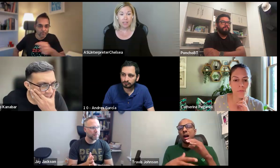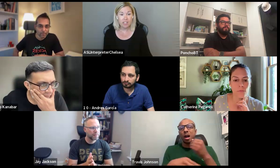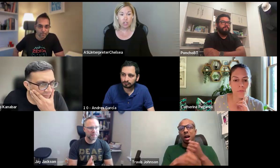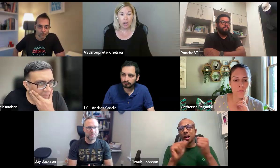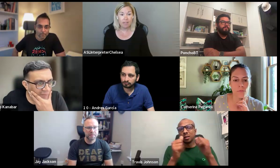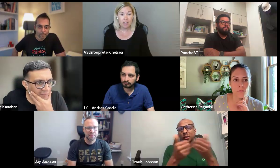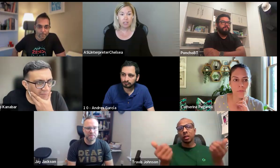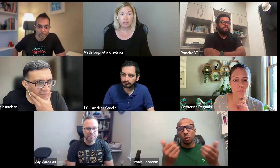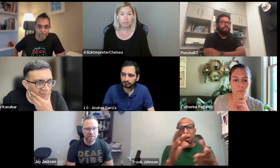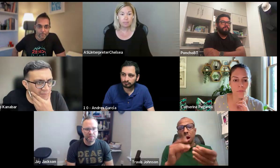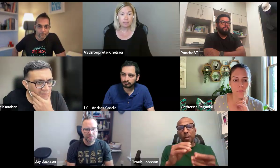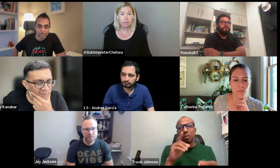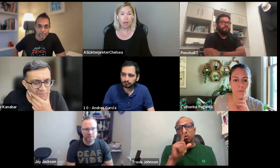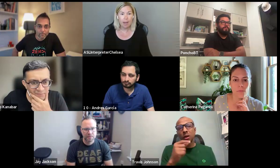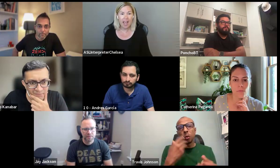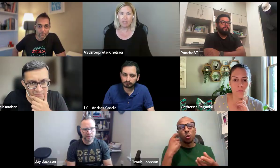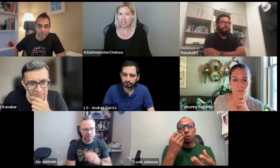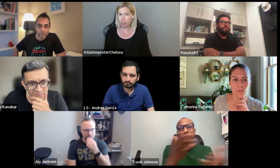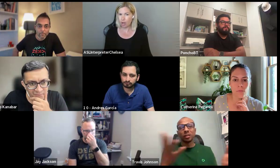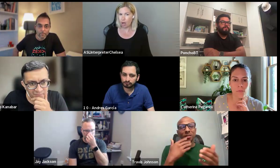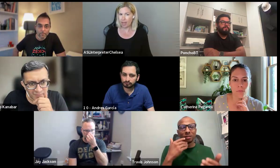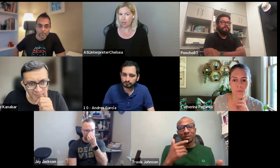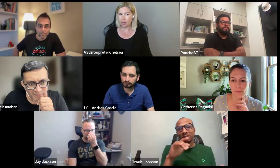And this is Travis. I have a separate comment.